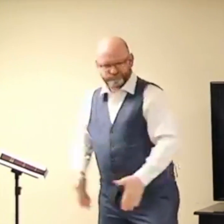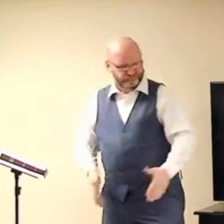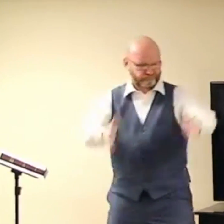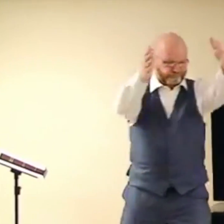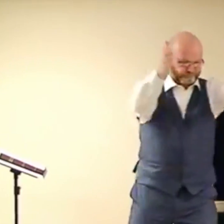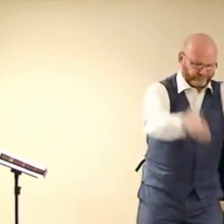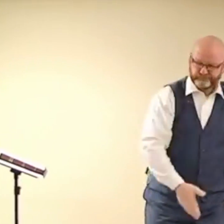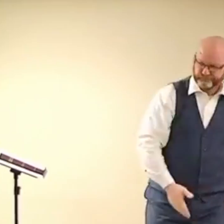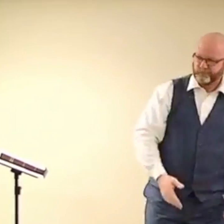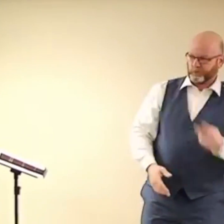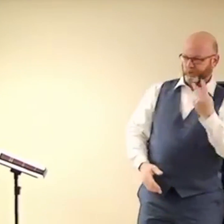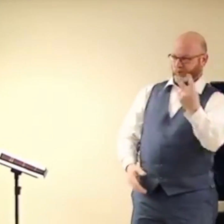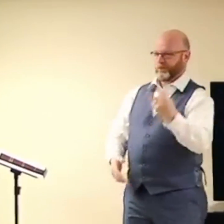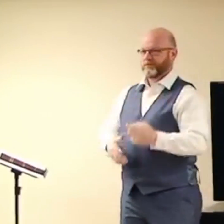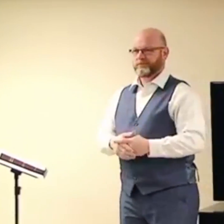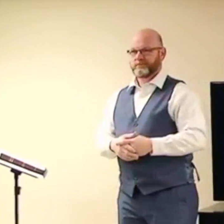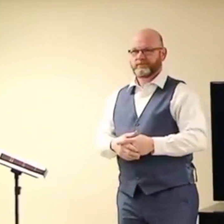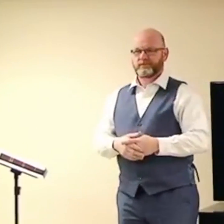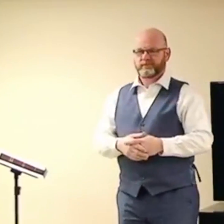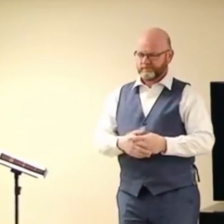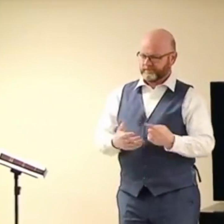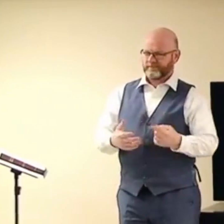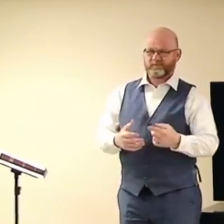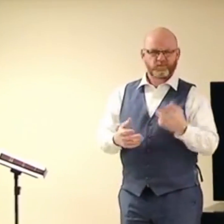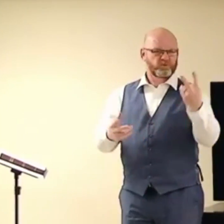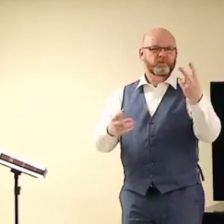And they had two lines,